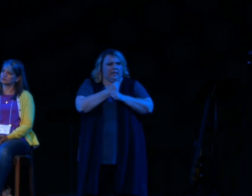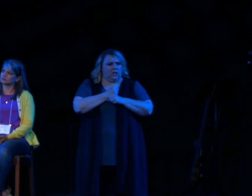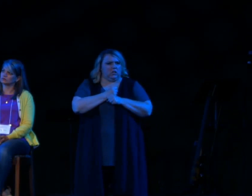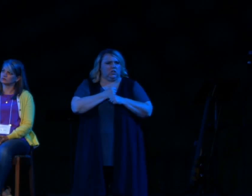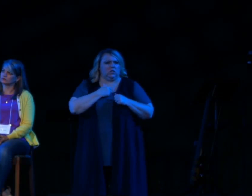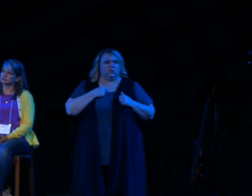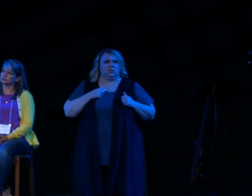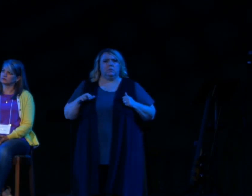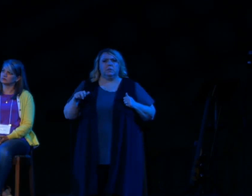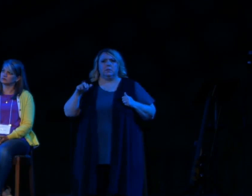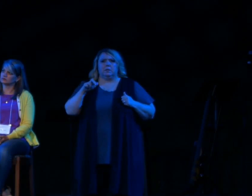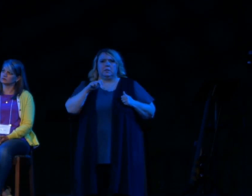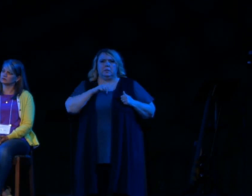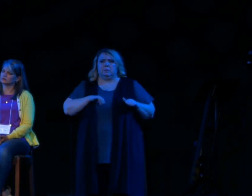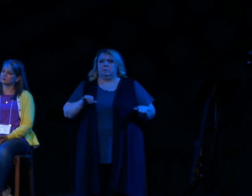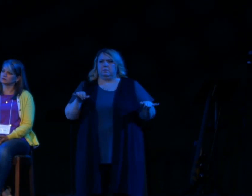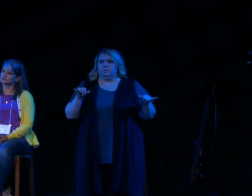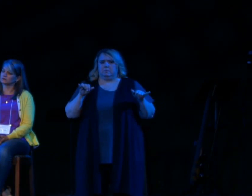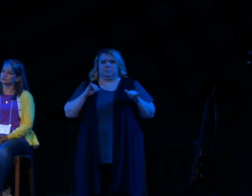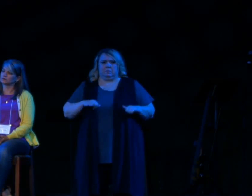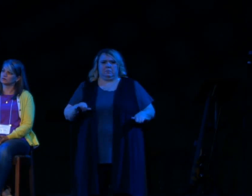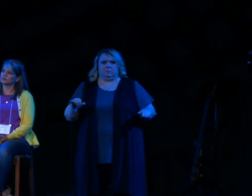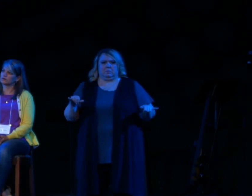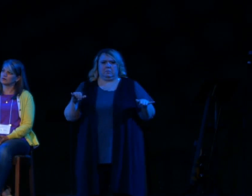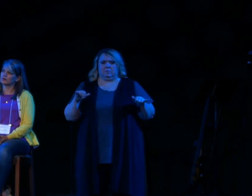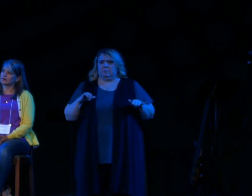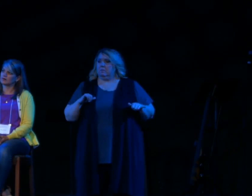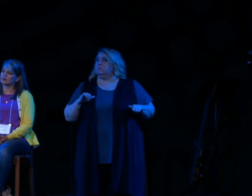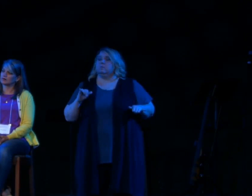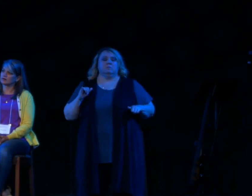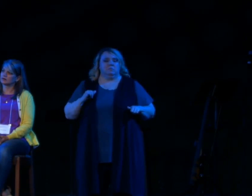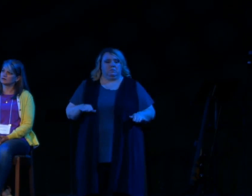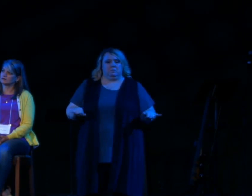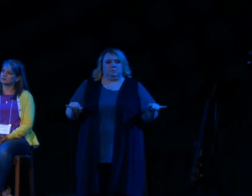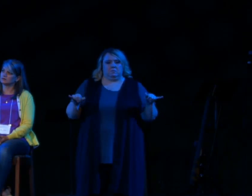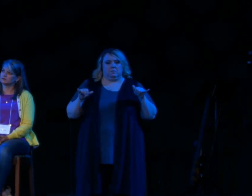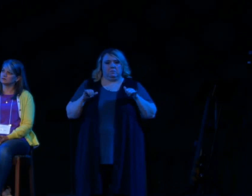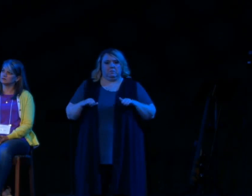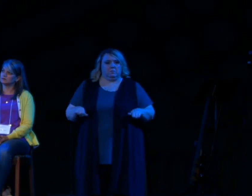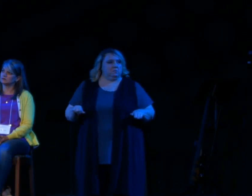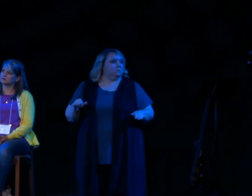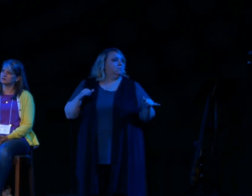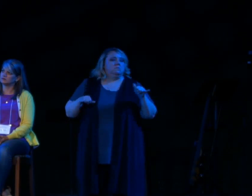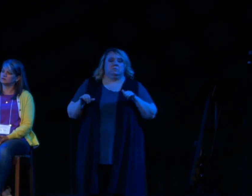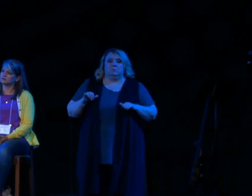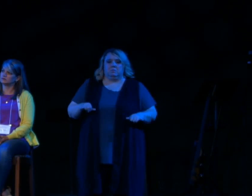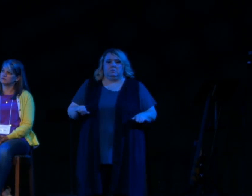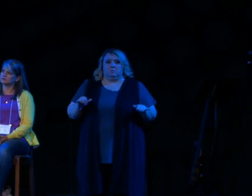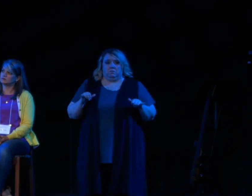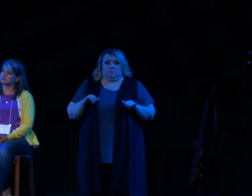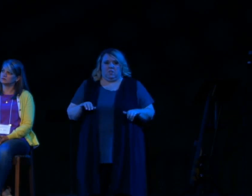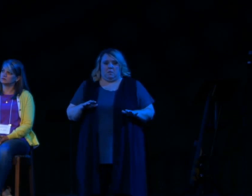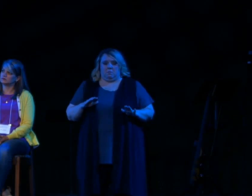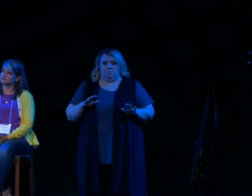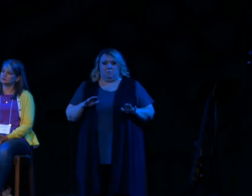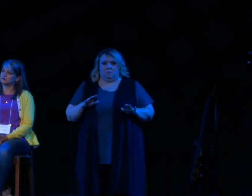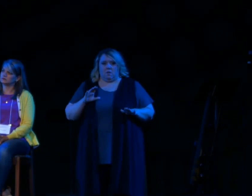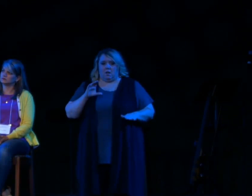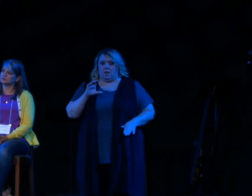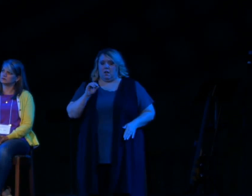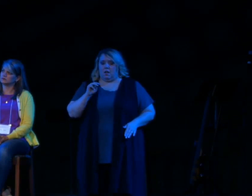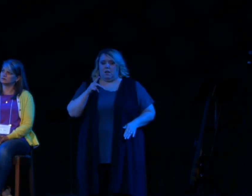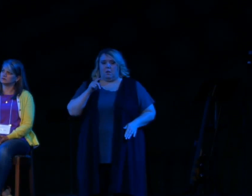but let's just keep things the same. Let's just keep things the same. And complacency is